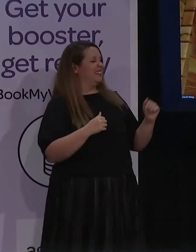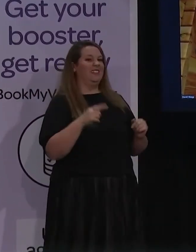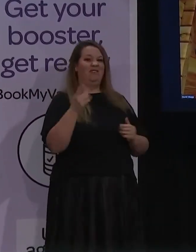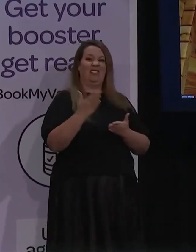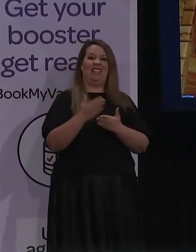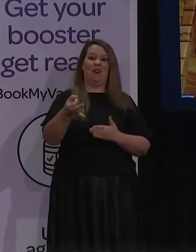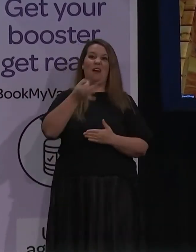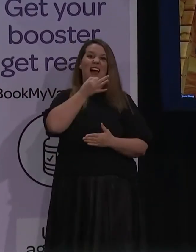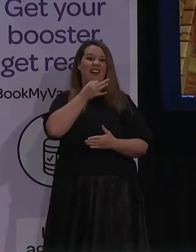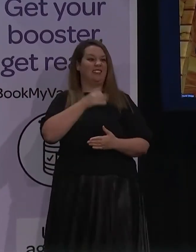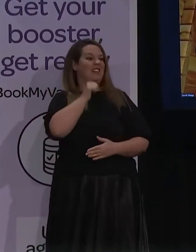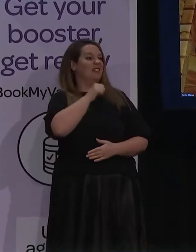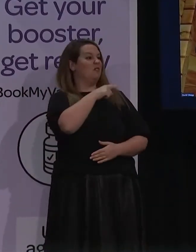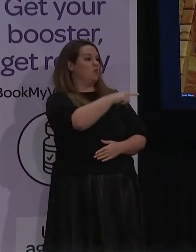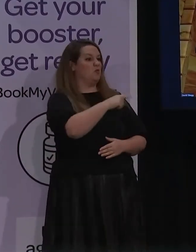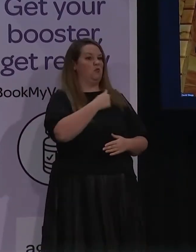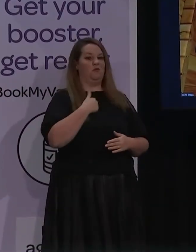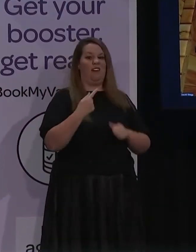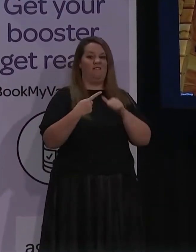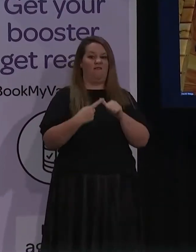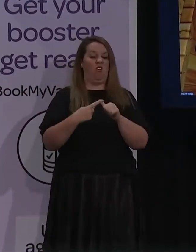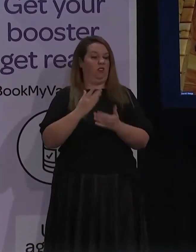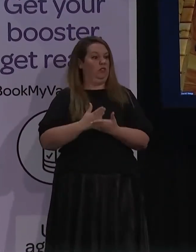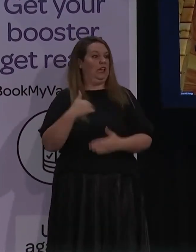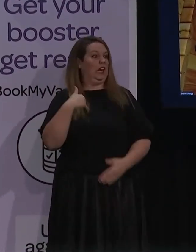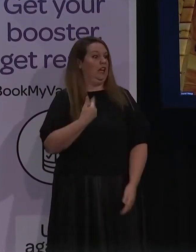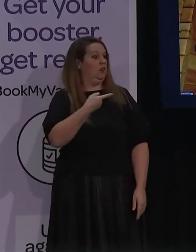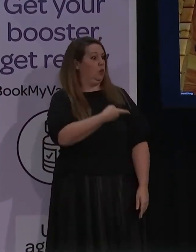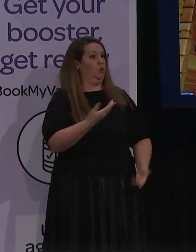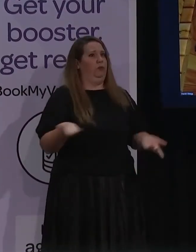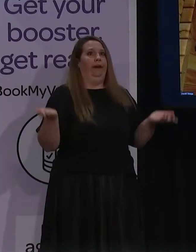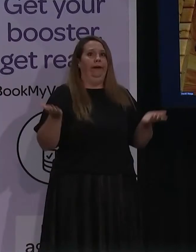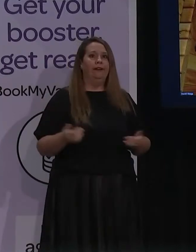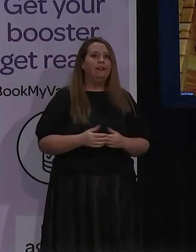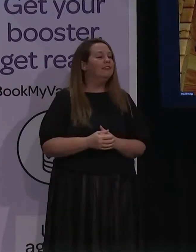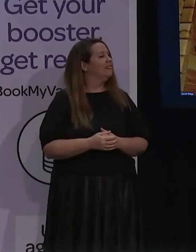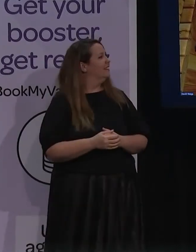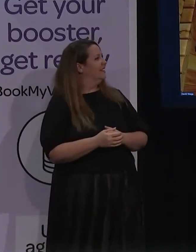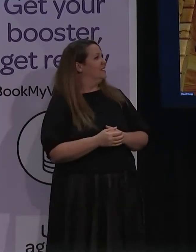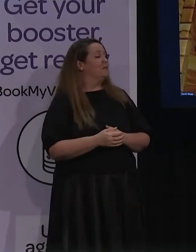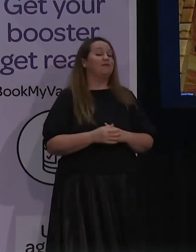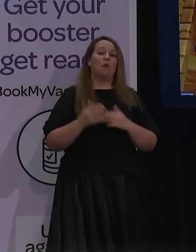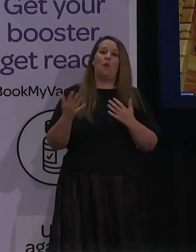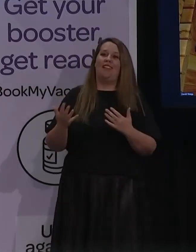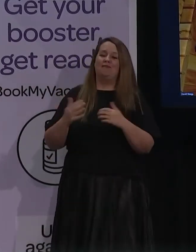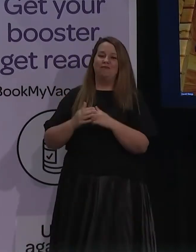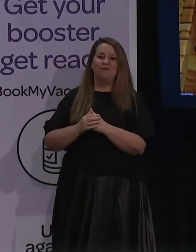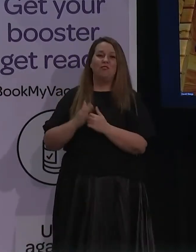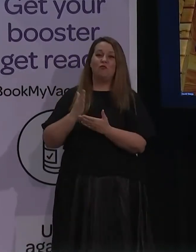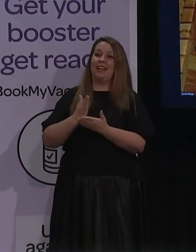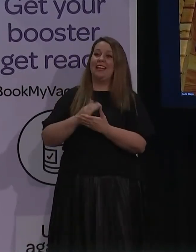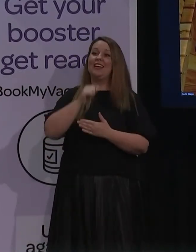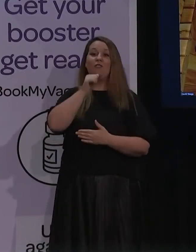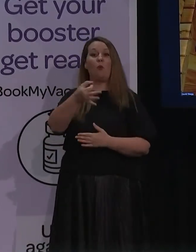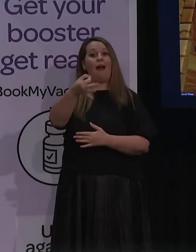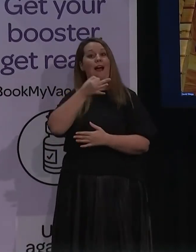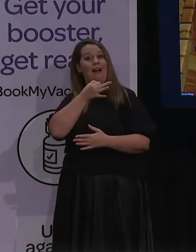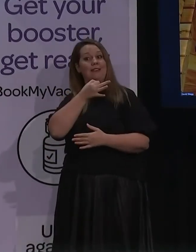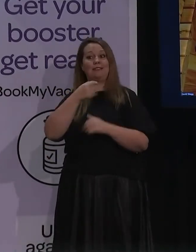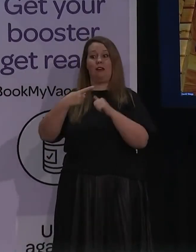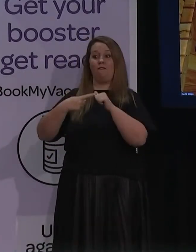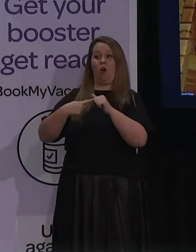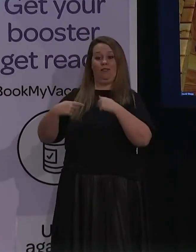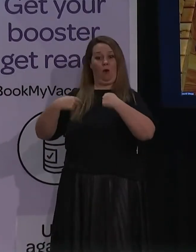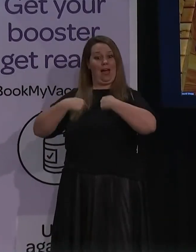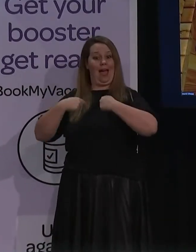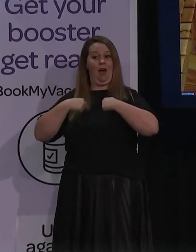that. Well, no, I shouldn't give an opinion on that. But all I can say is, if you had asked for our advice 2 or 3 weeks